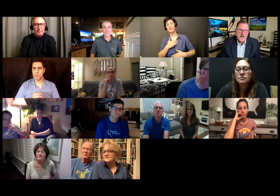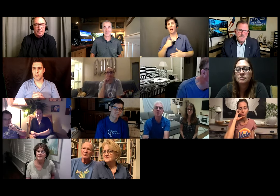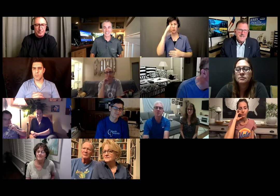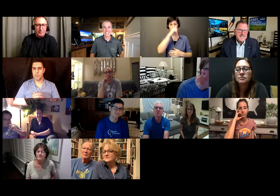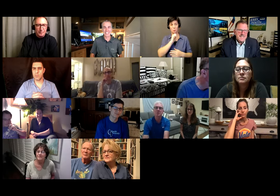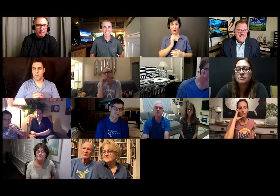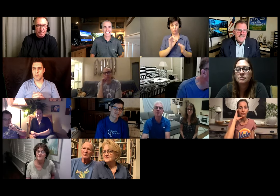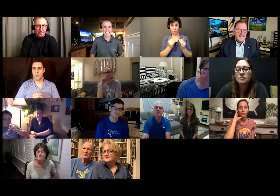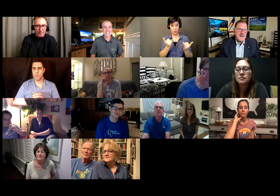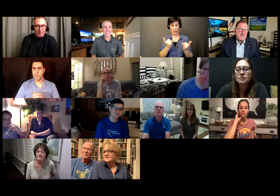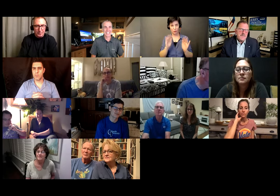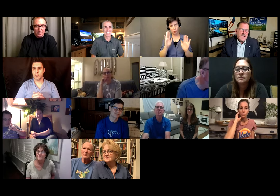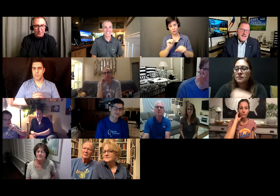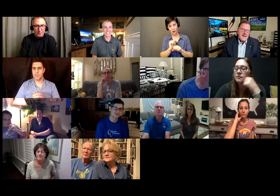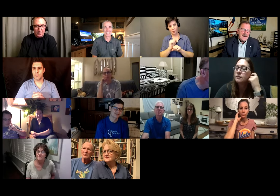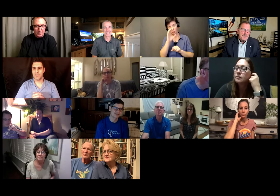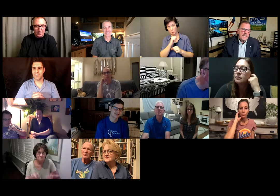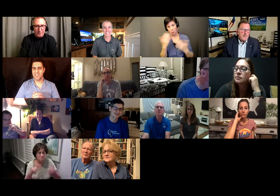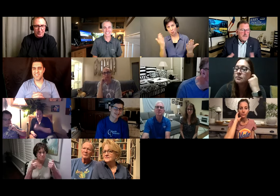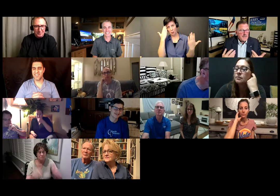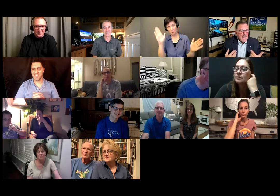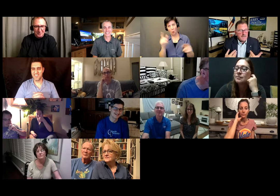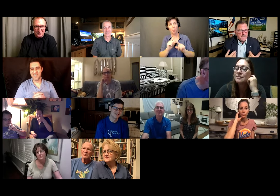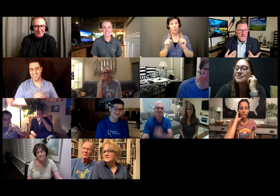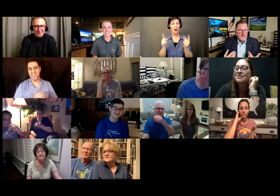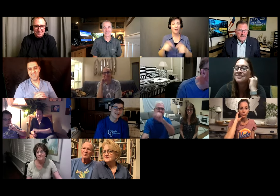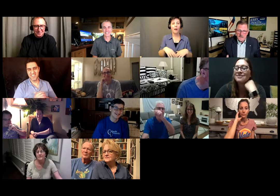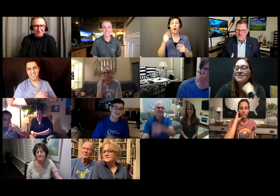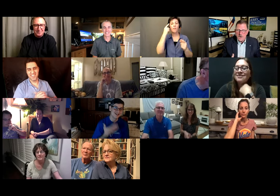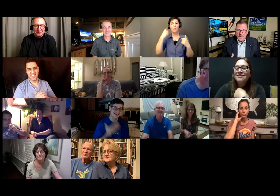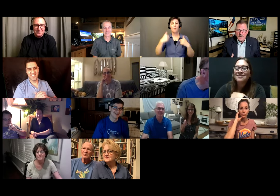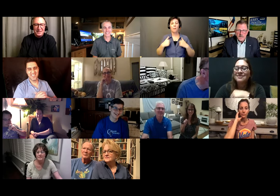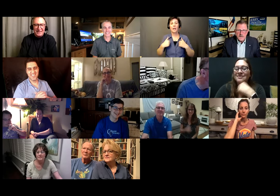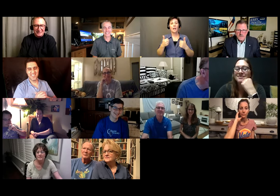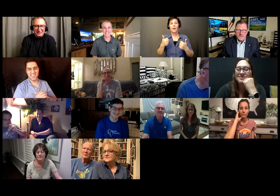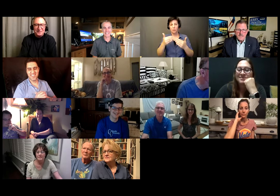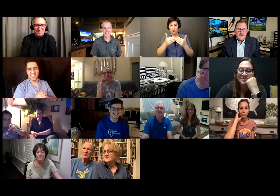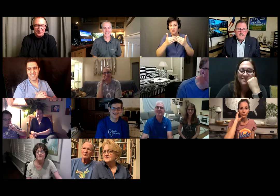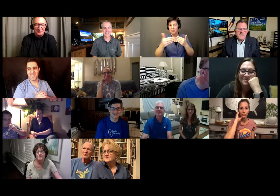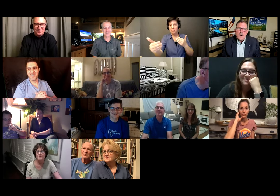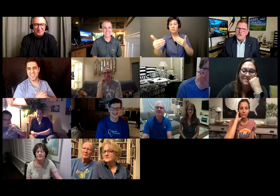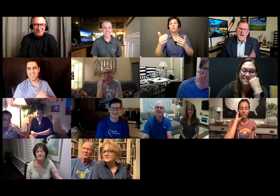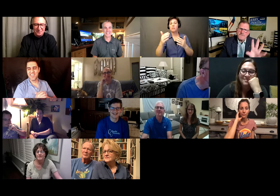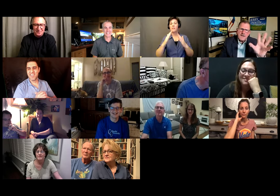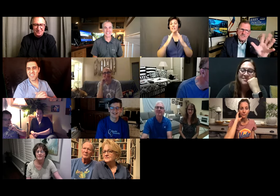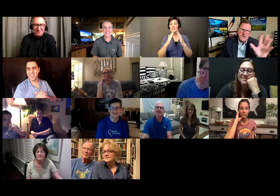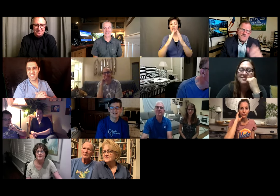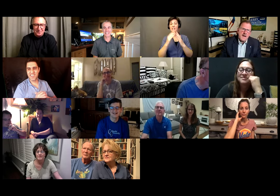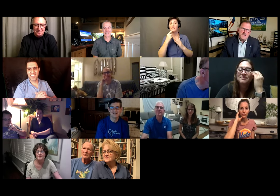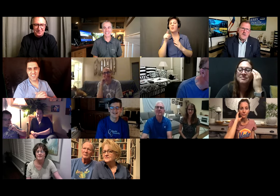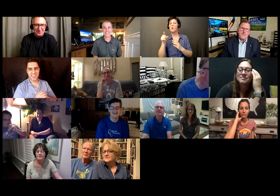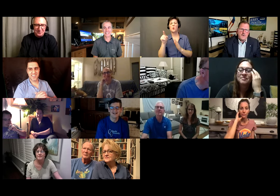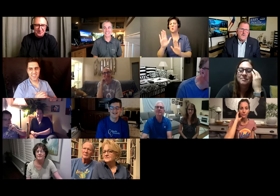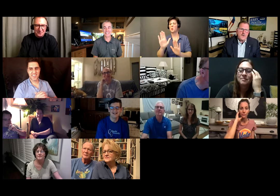wonderful job tonight. But that to me, as I go forward, yes. If the city says, oh, you have to have a